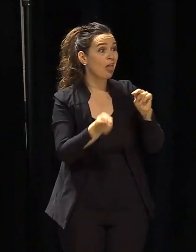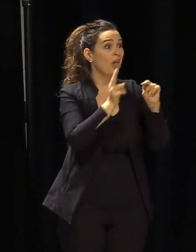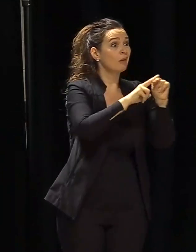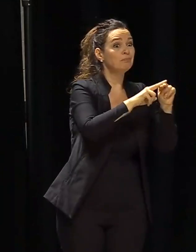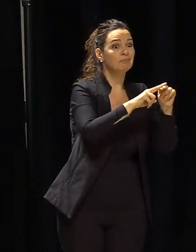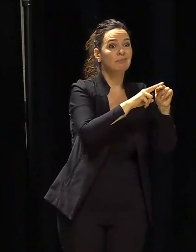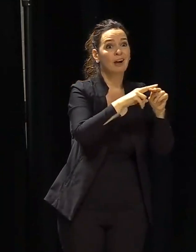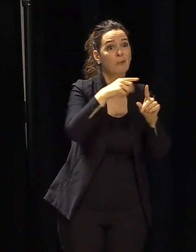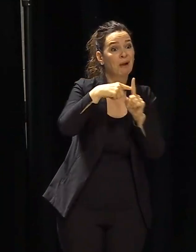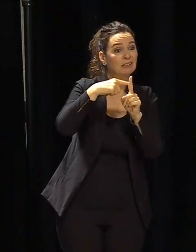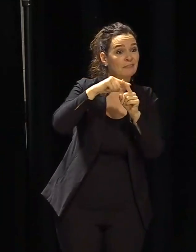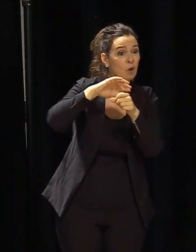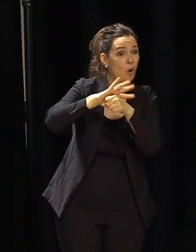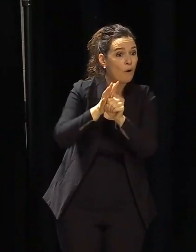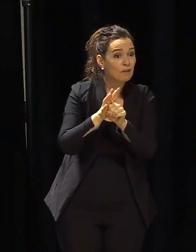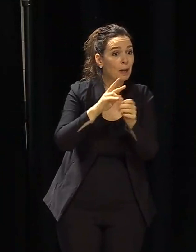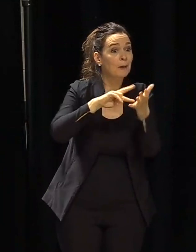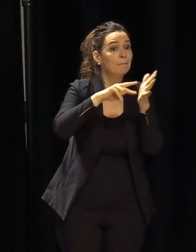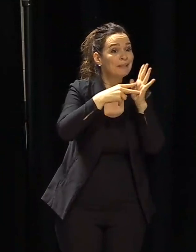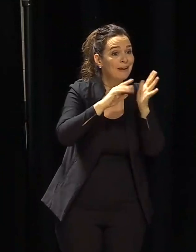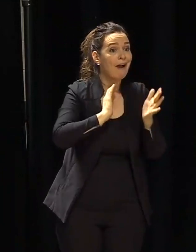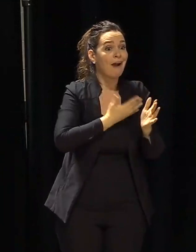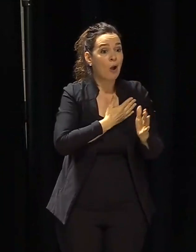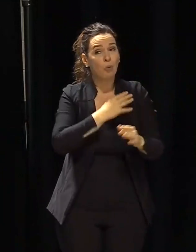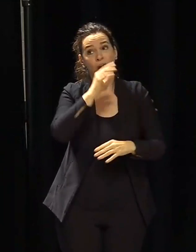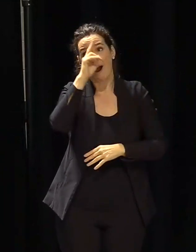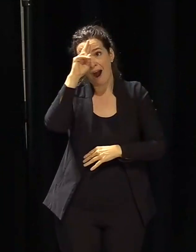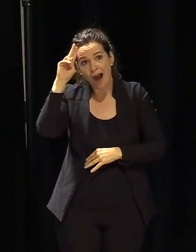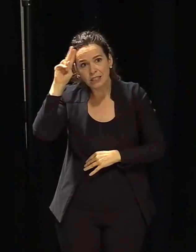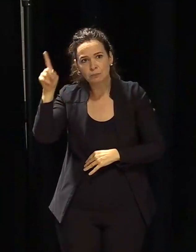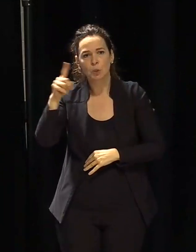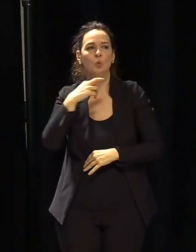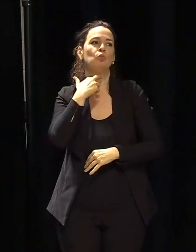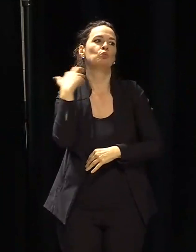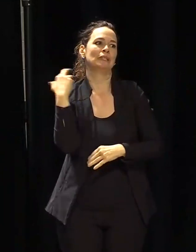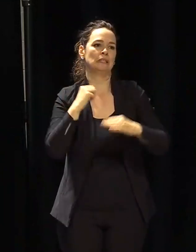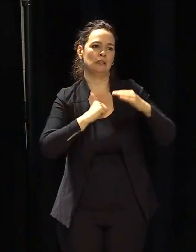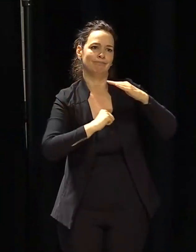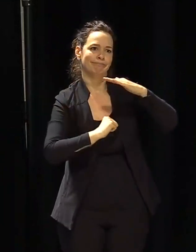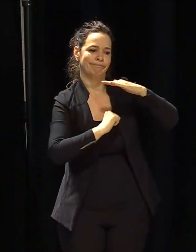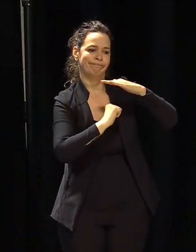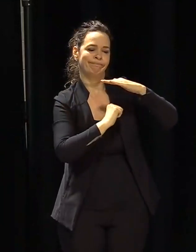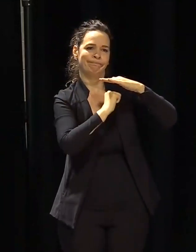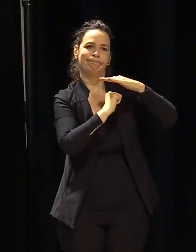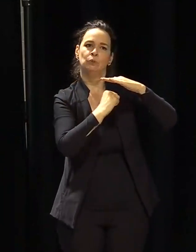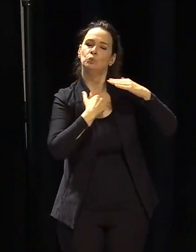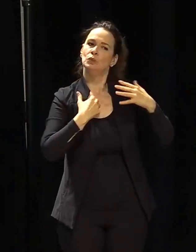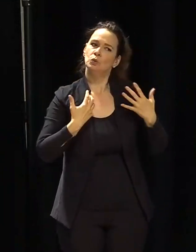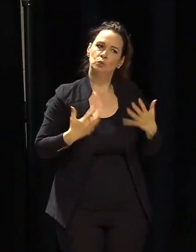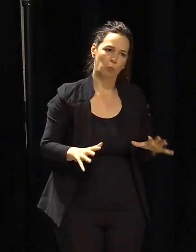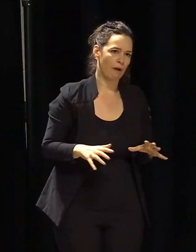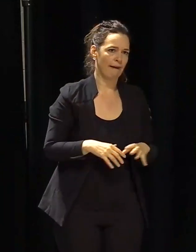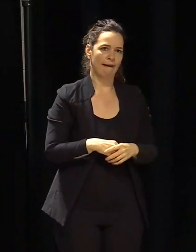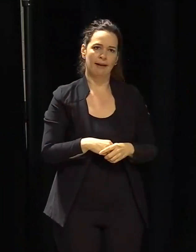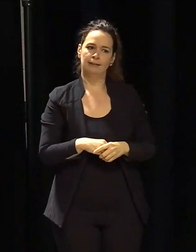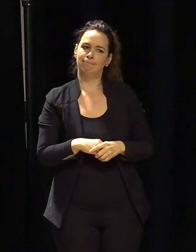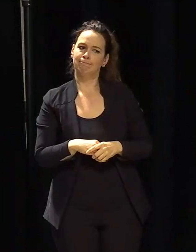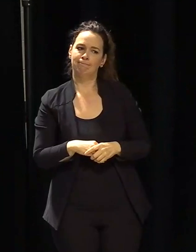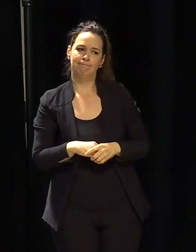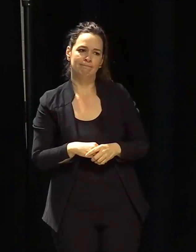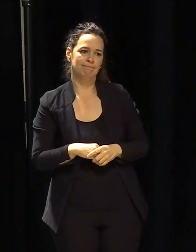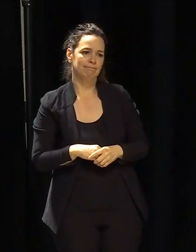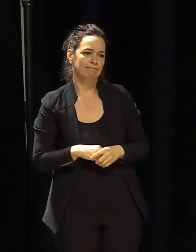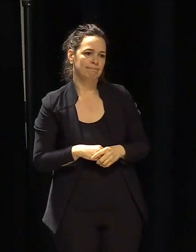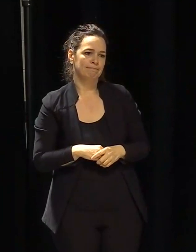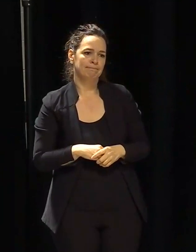When you look at how are we doing compared to our peers, this isn't where we want to be, but this will answer that question. When